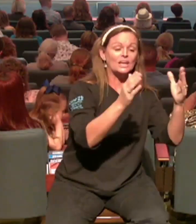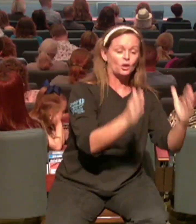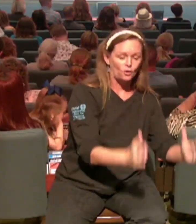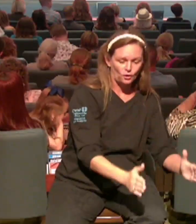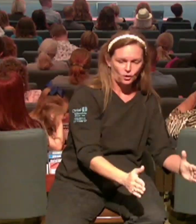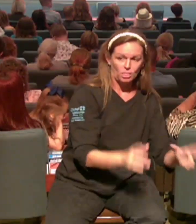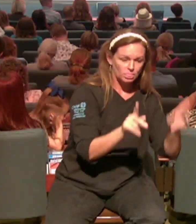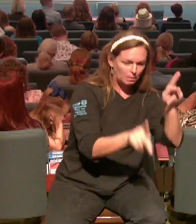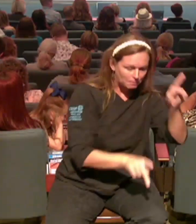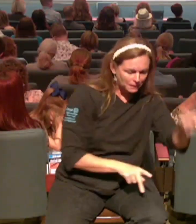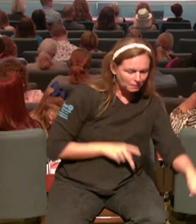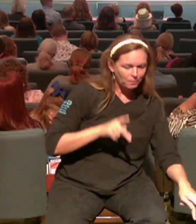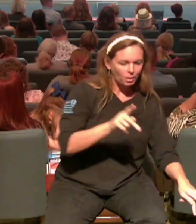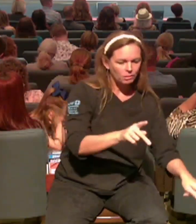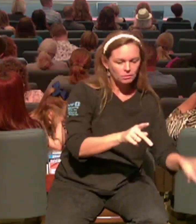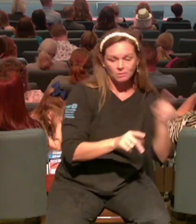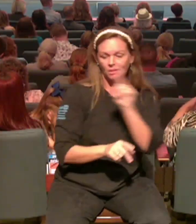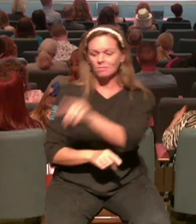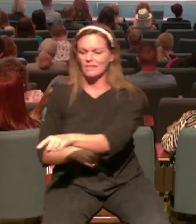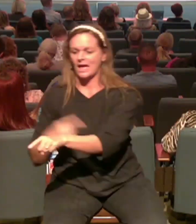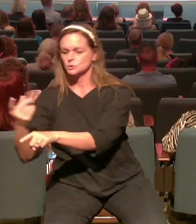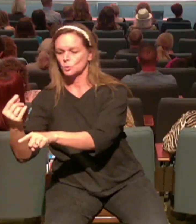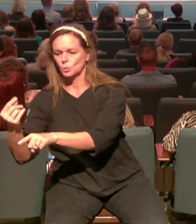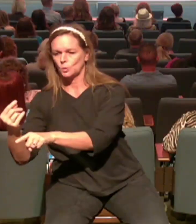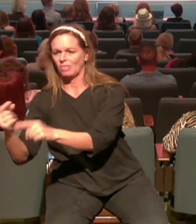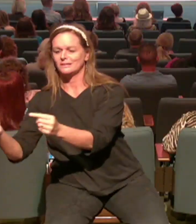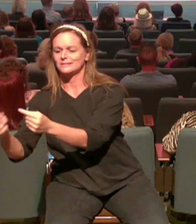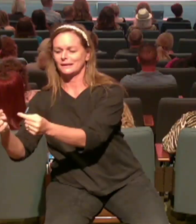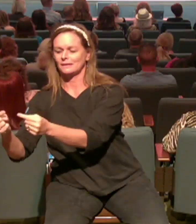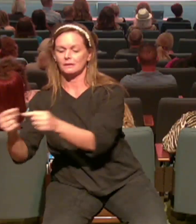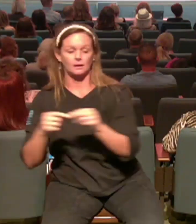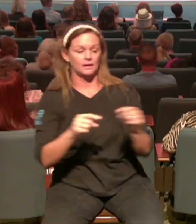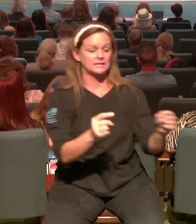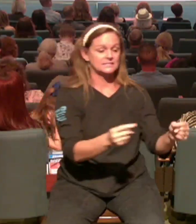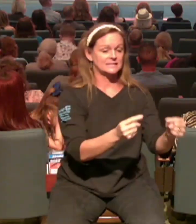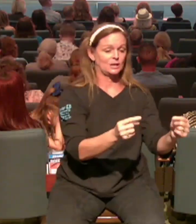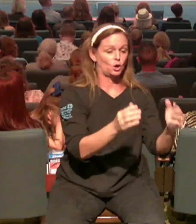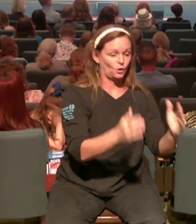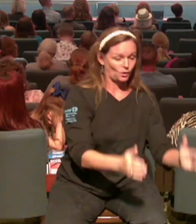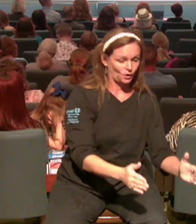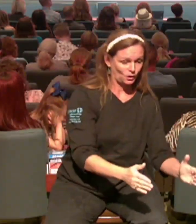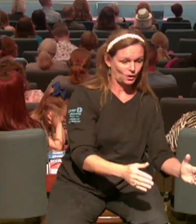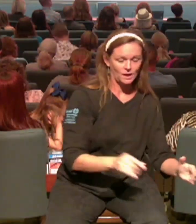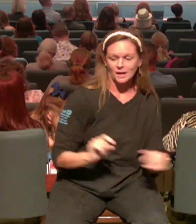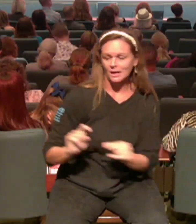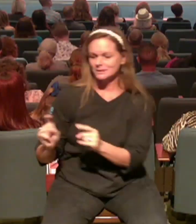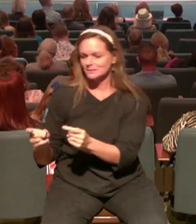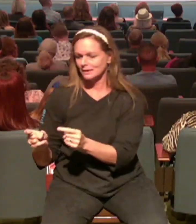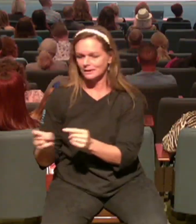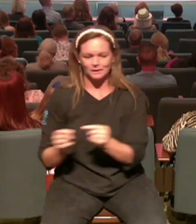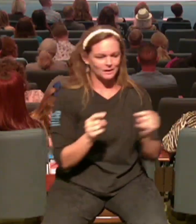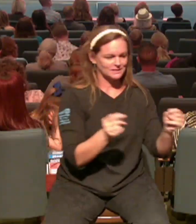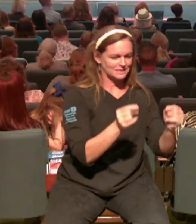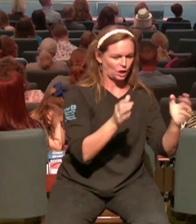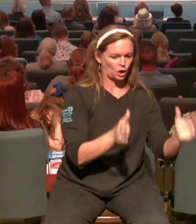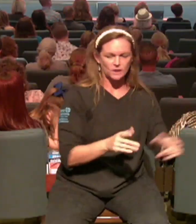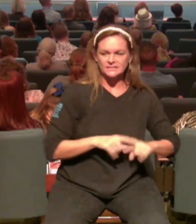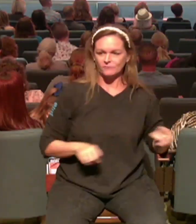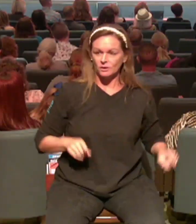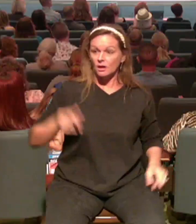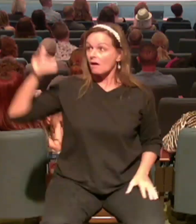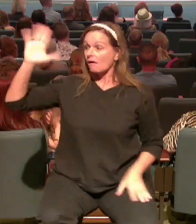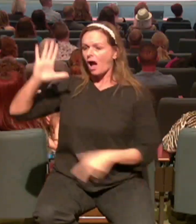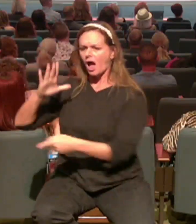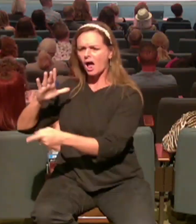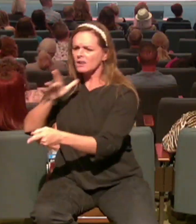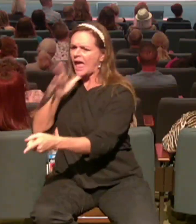Sin destroys people. Sin destroys relationships. Sin breaks off our relationship between us and God. Sin messes people up. Sin lies to